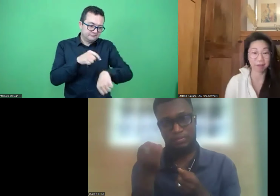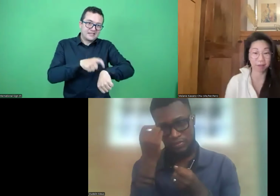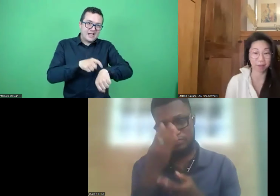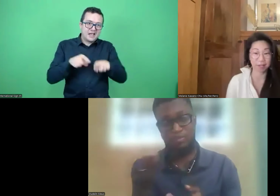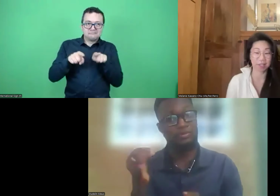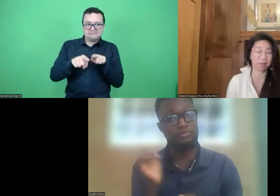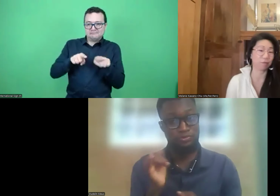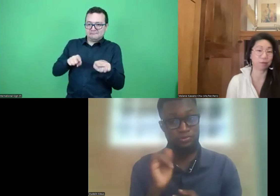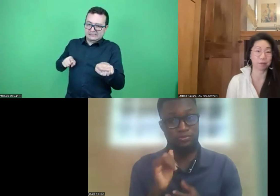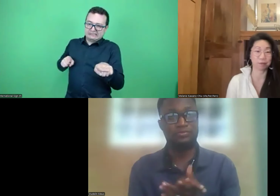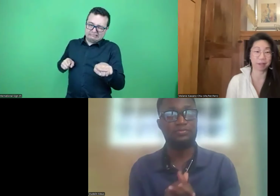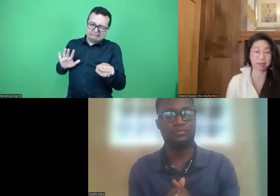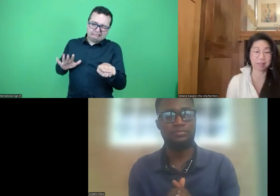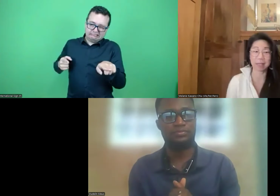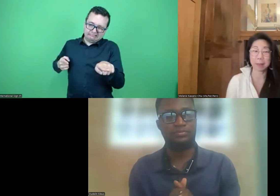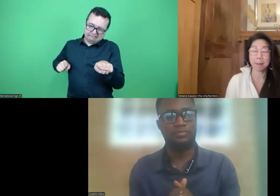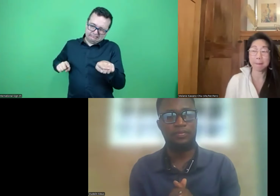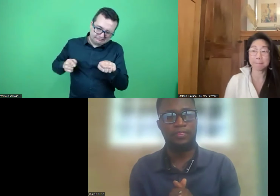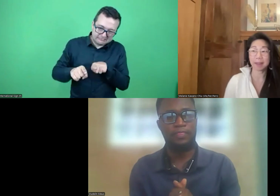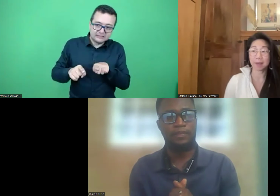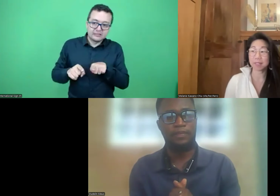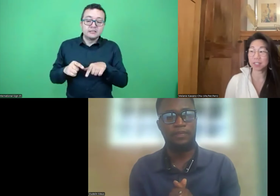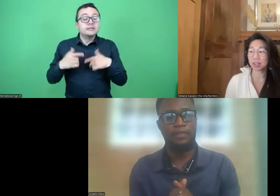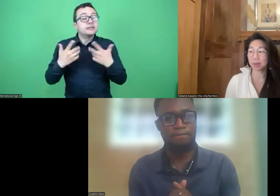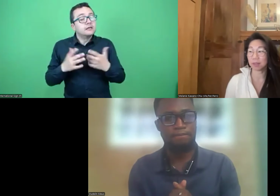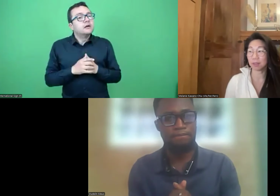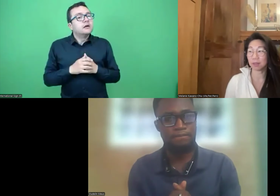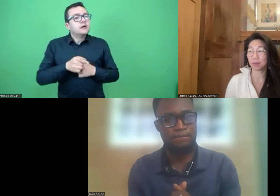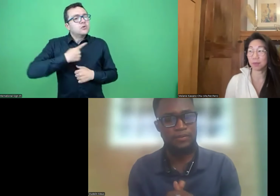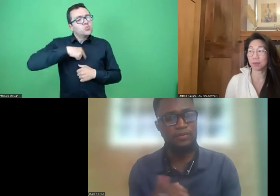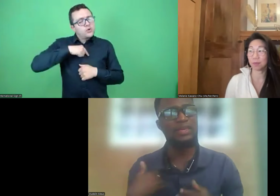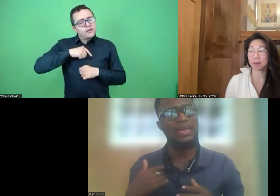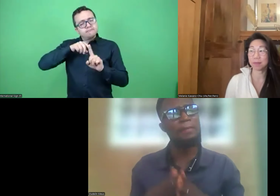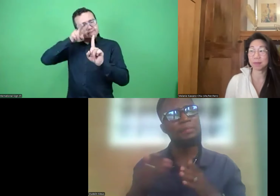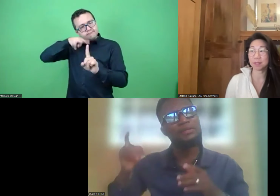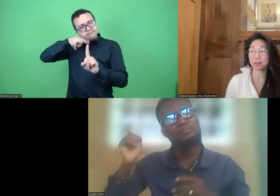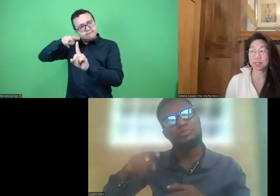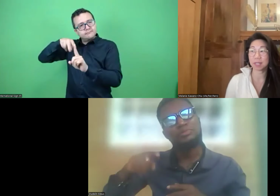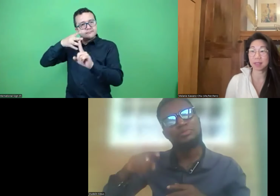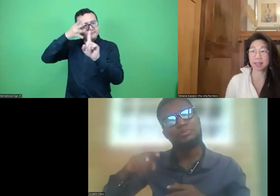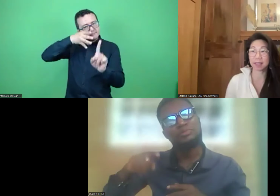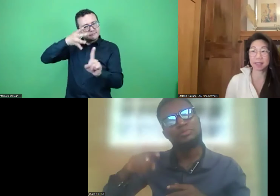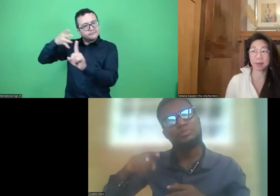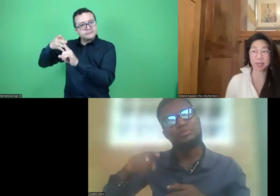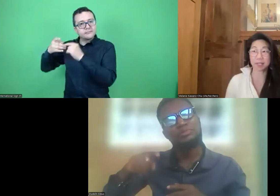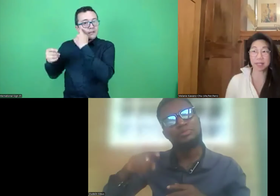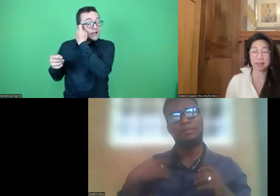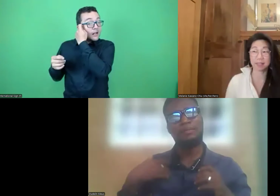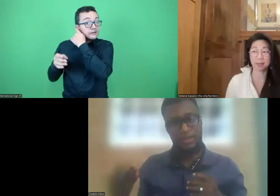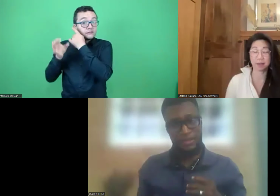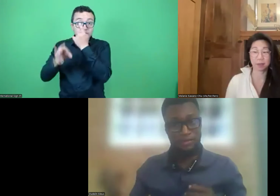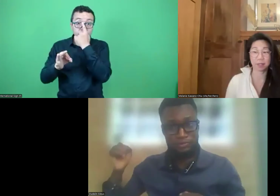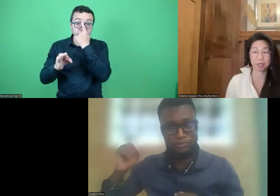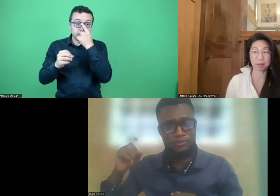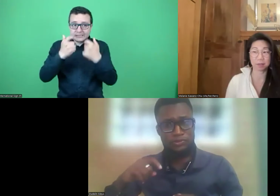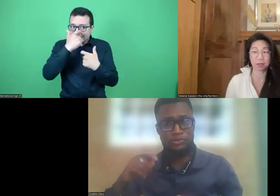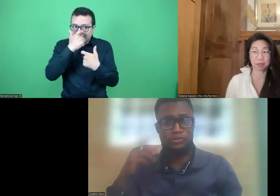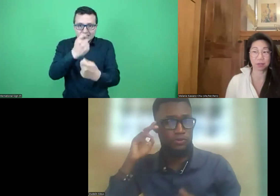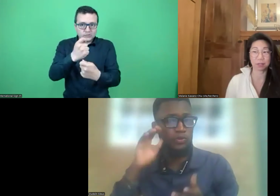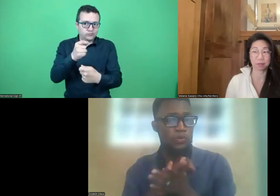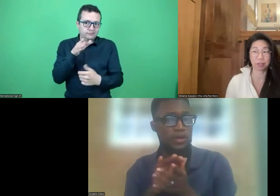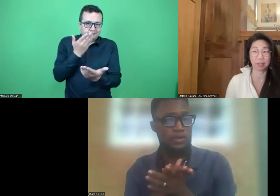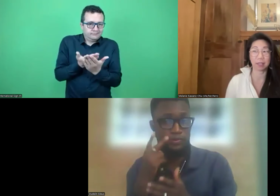in the evaluation of what we found. But I wanted to share with you one of the most interesting things that we did in this evaluation that